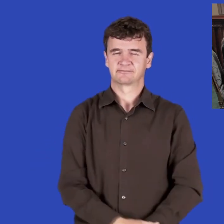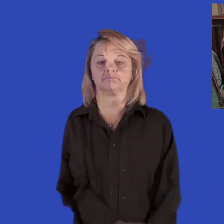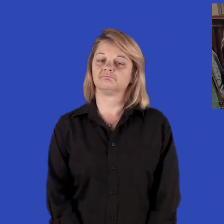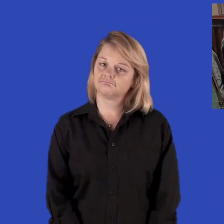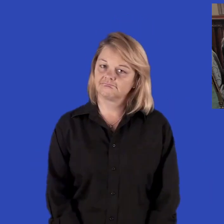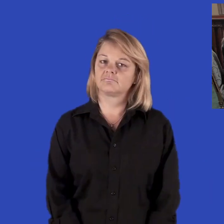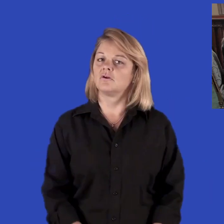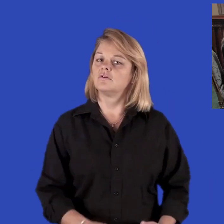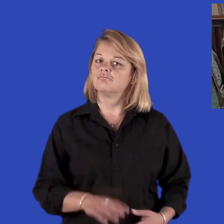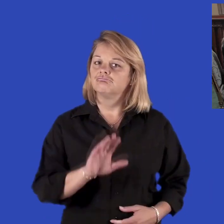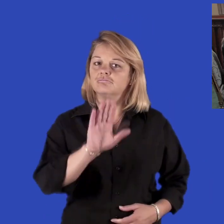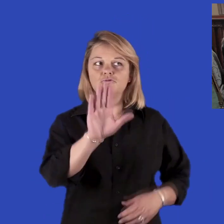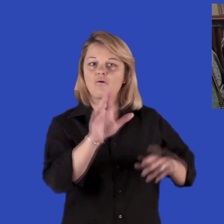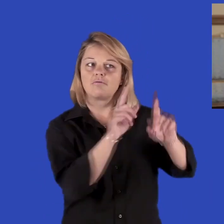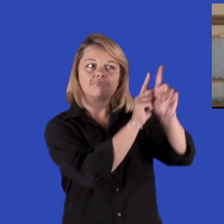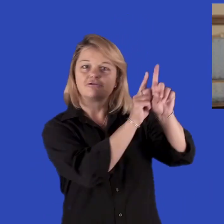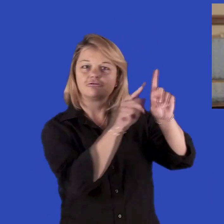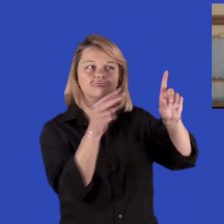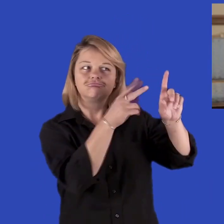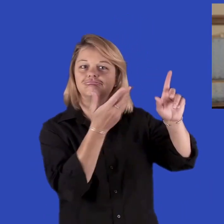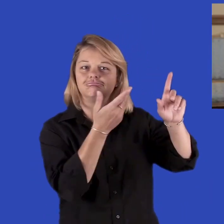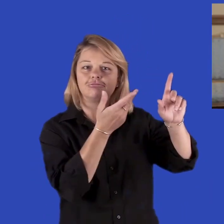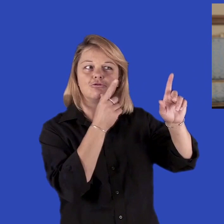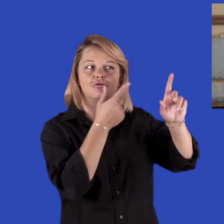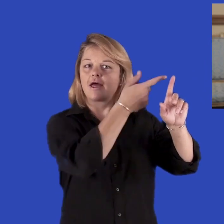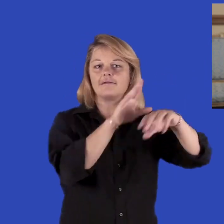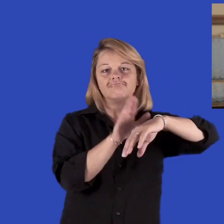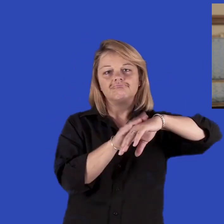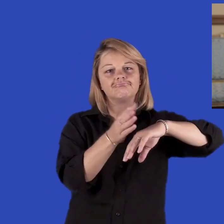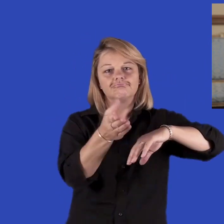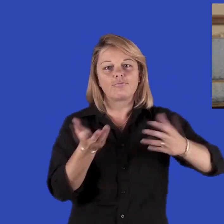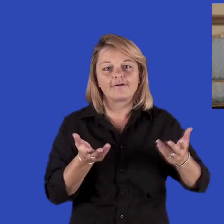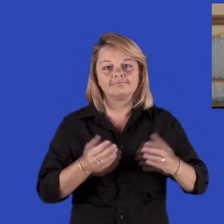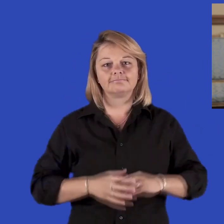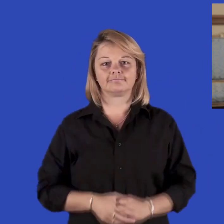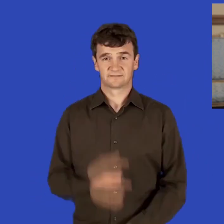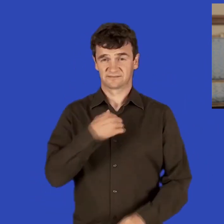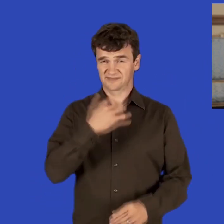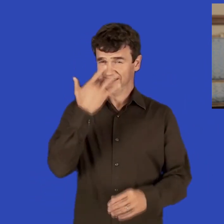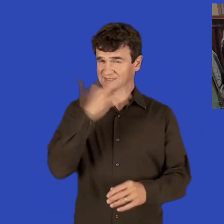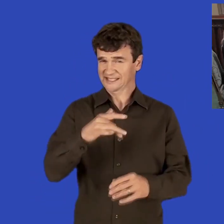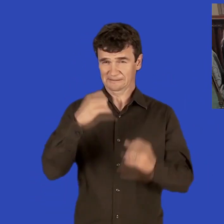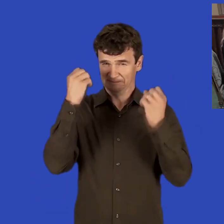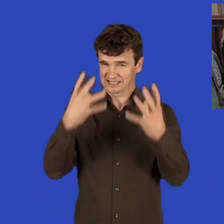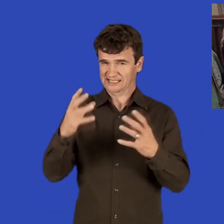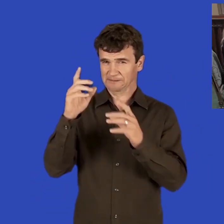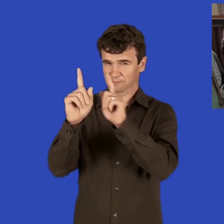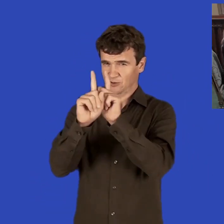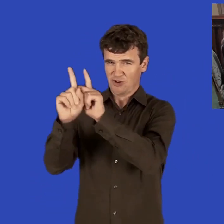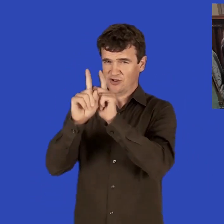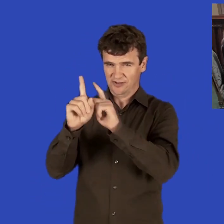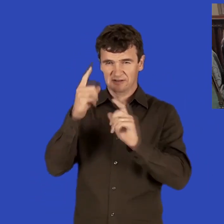have that faith and that belief. Who was your mentor, and what types of messages did they bring to you? I was